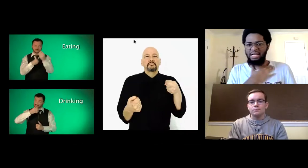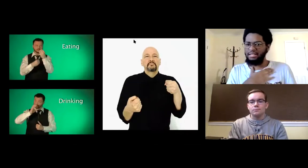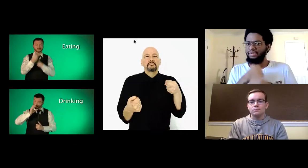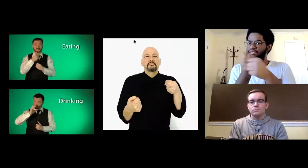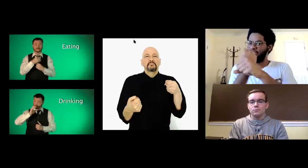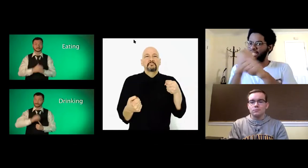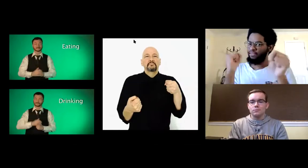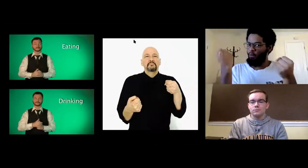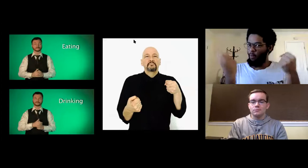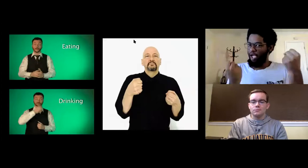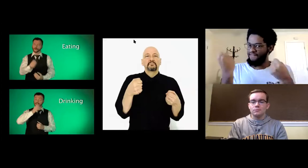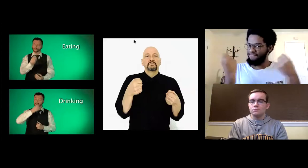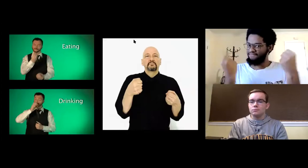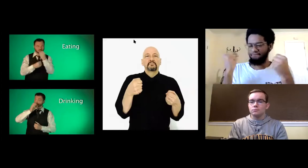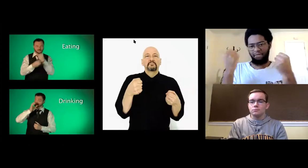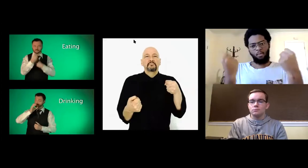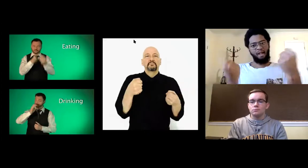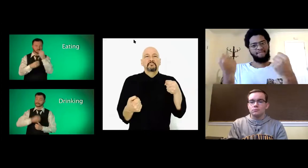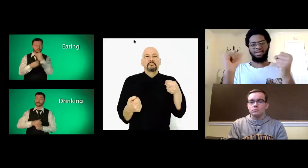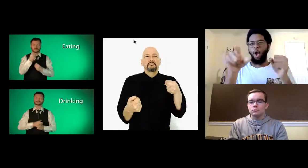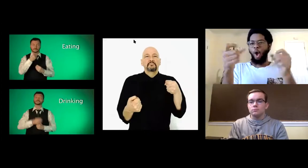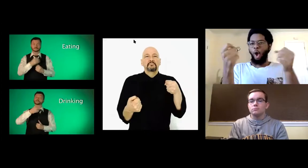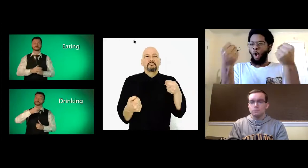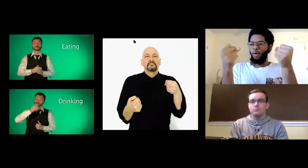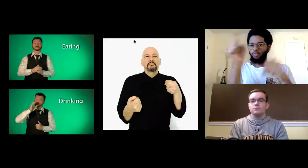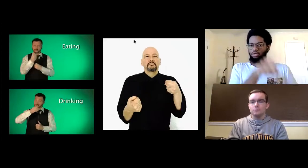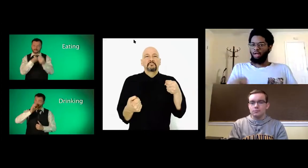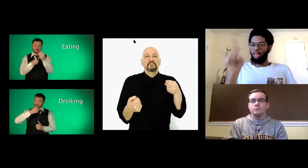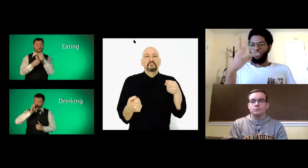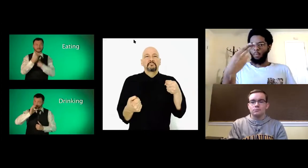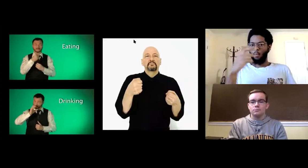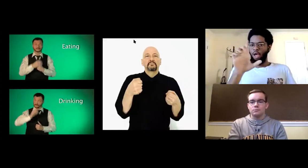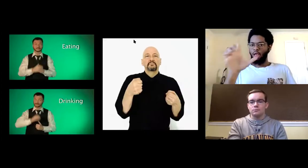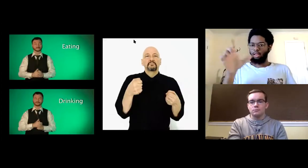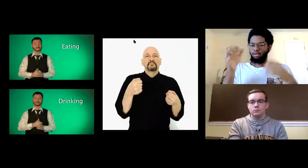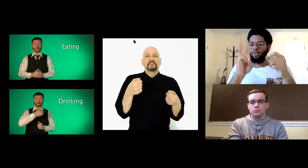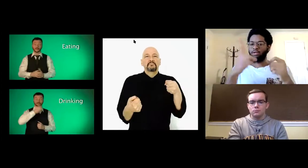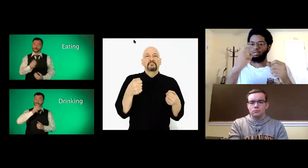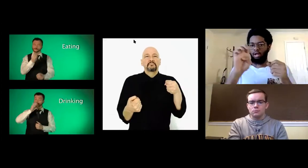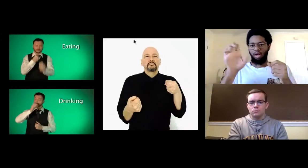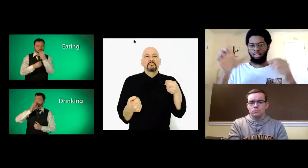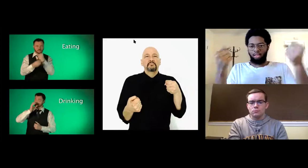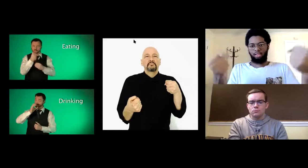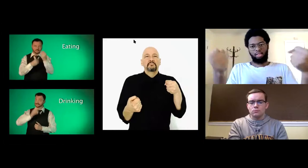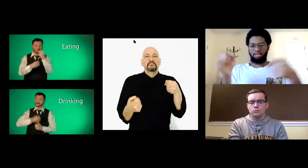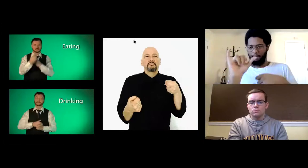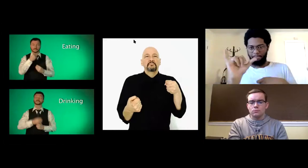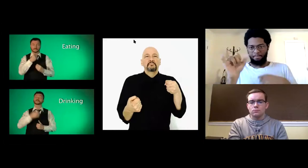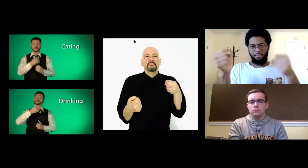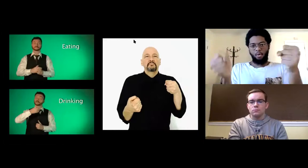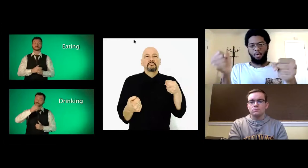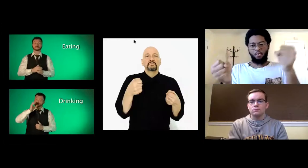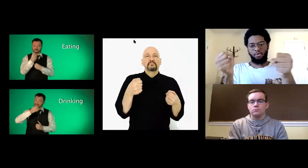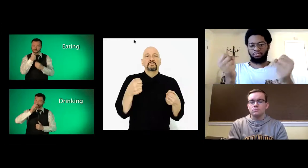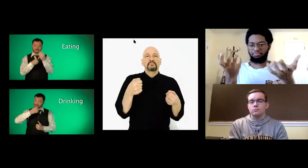Lastly, drive. Please drive safely and make sure you hold the wheel at the